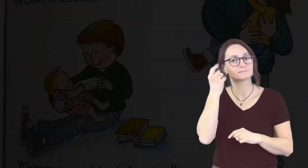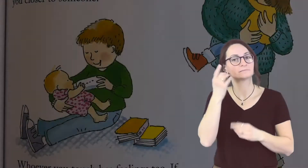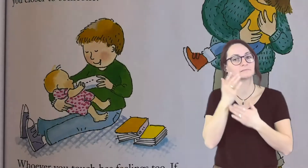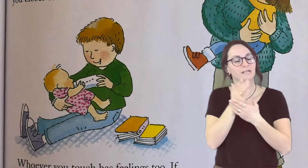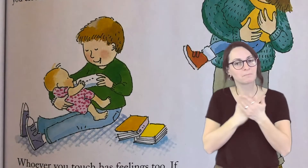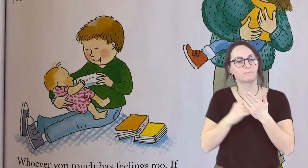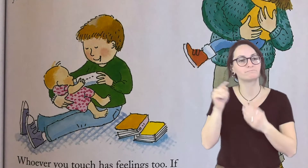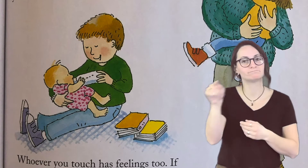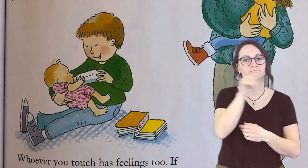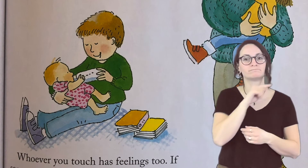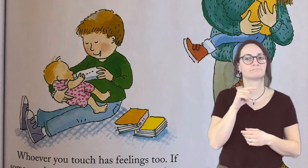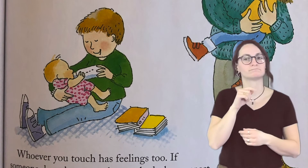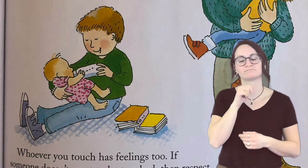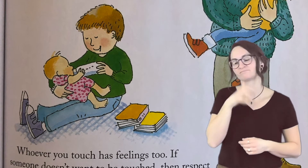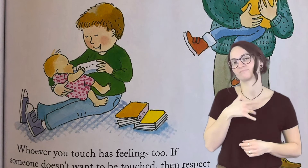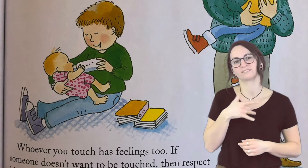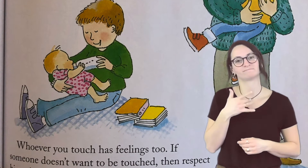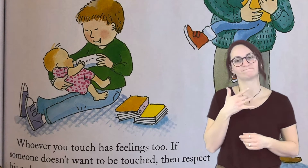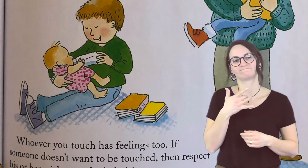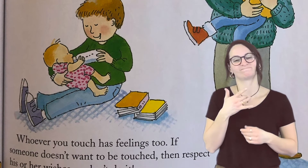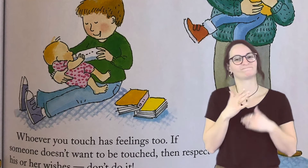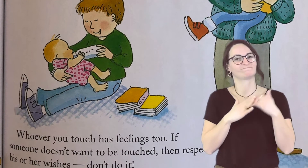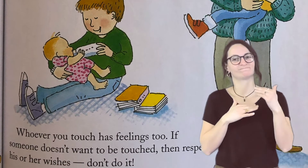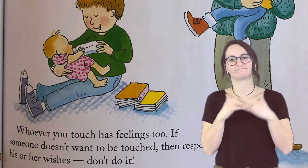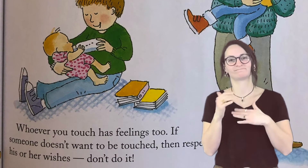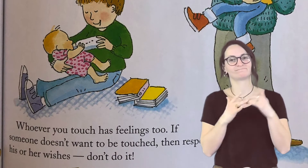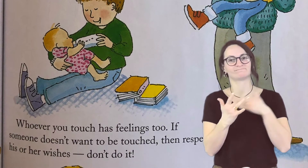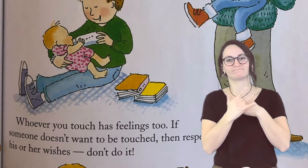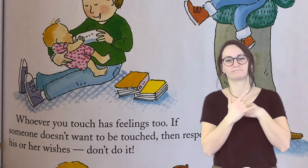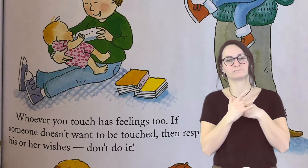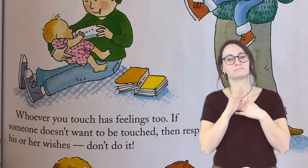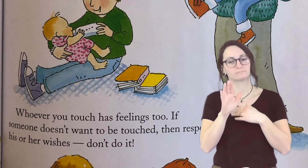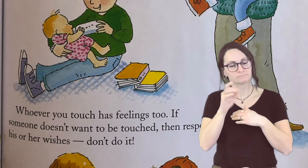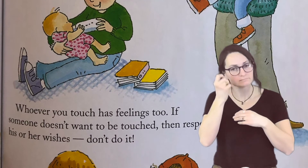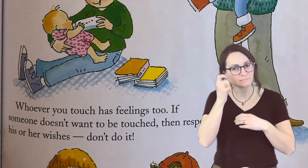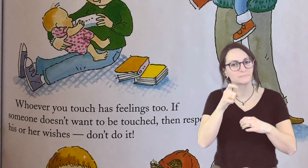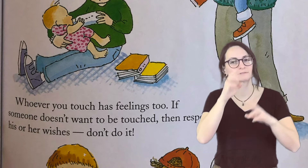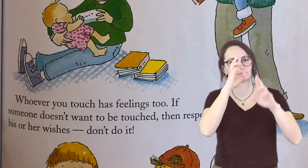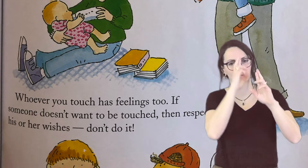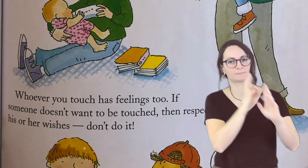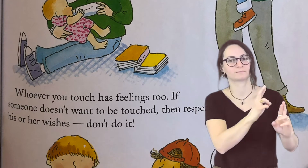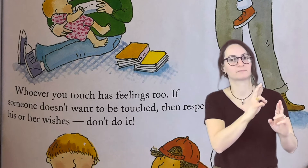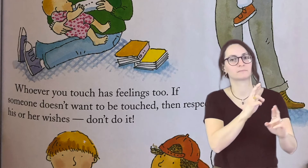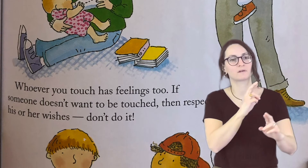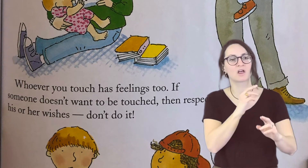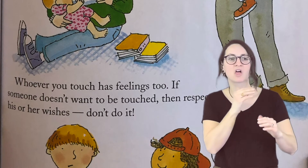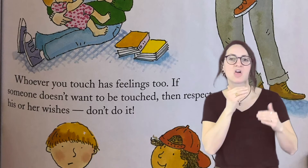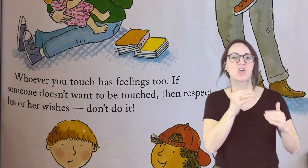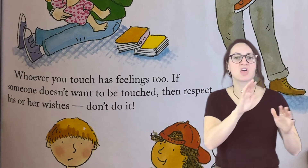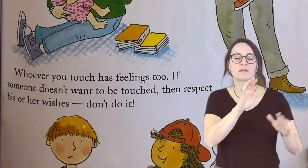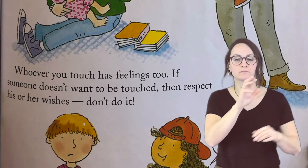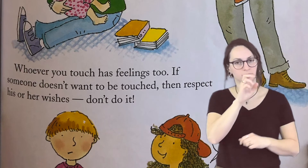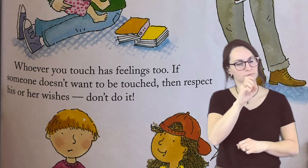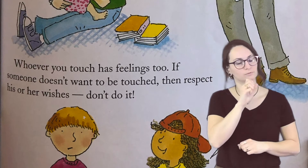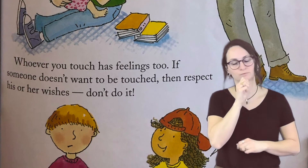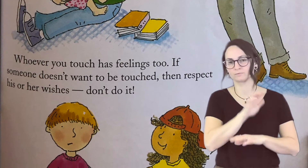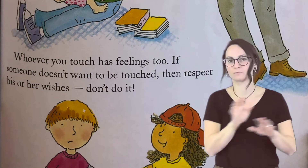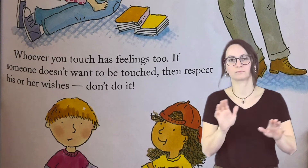Whoever you touch has feelings too. If someone doesn't want to be touched, then respect his or her wishes. Don't do